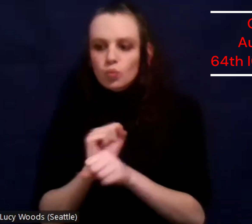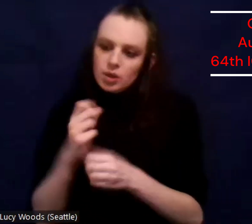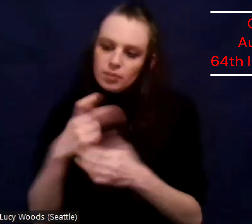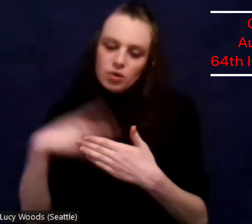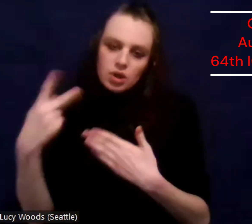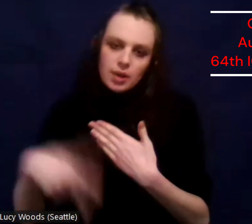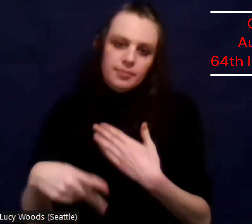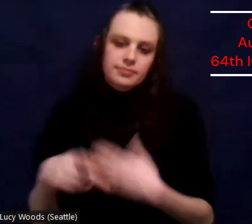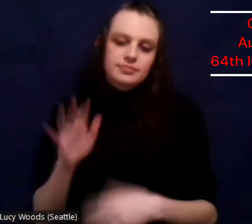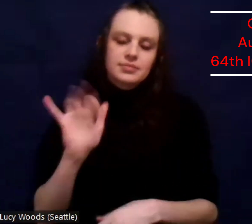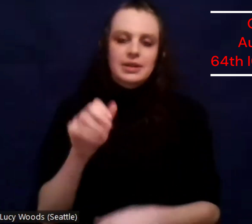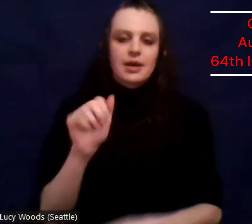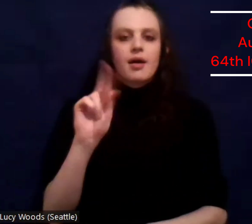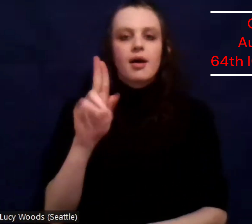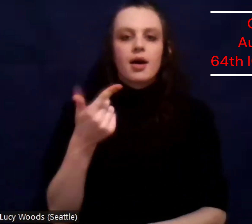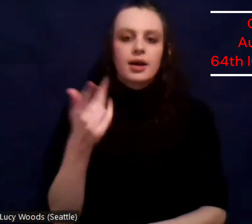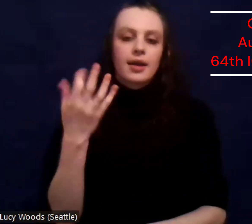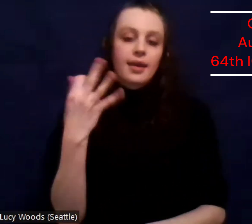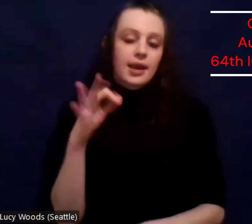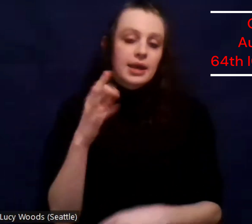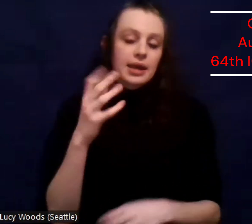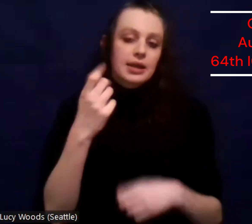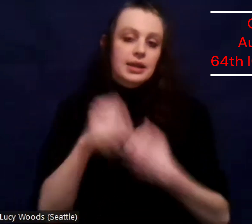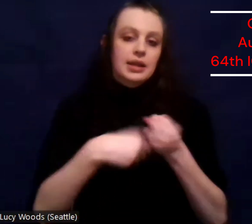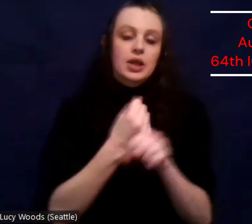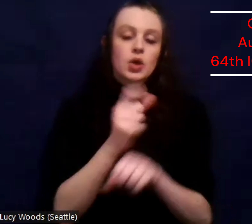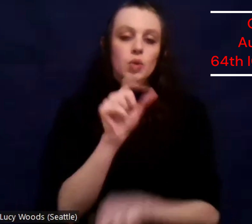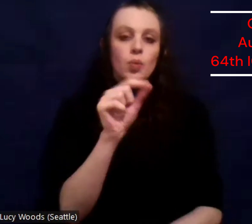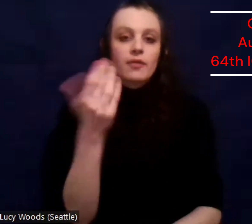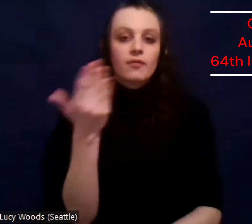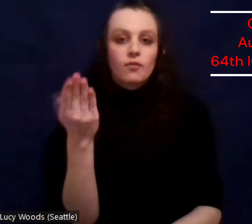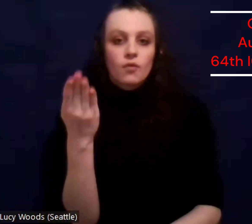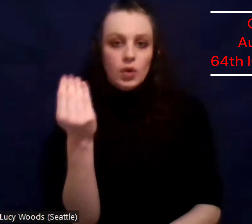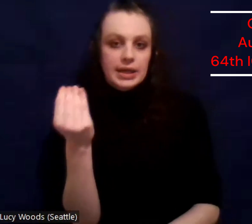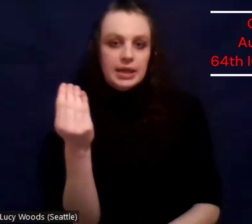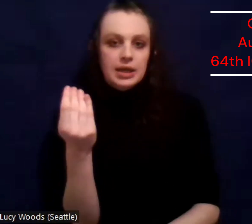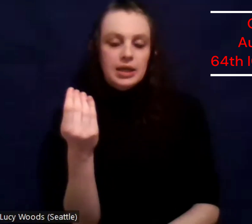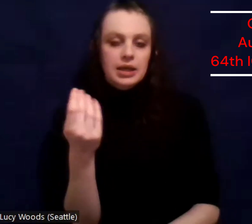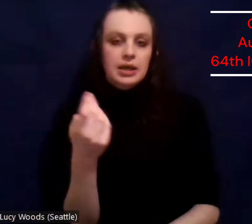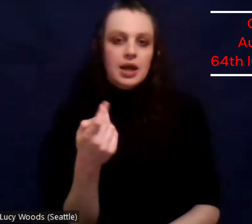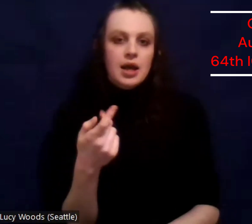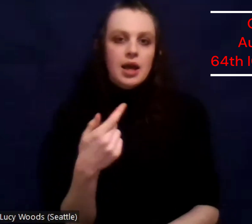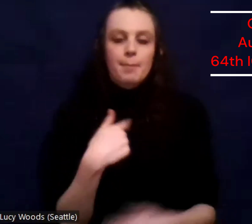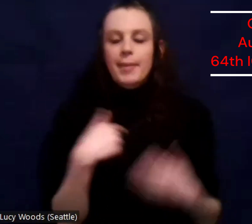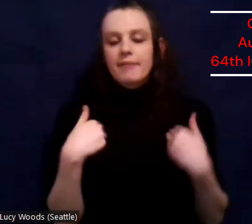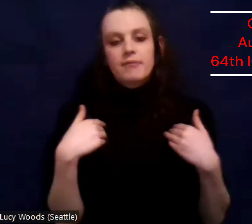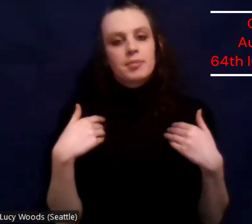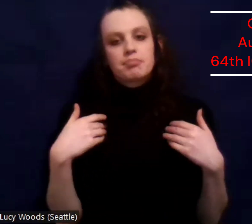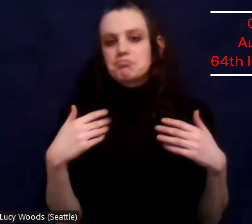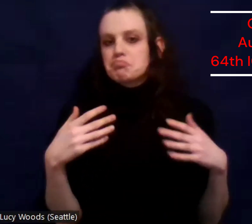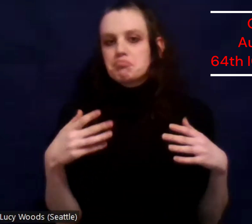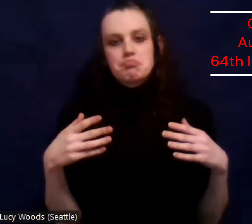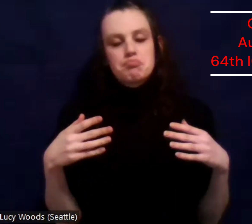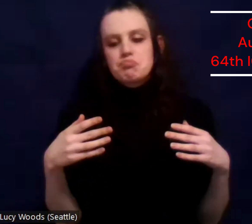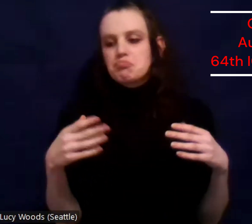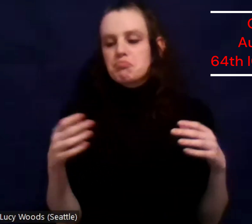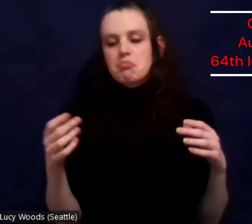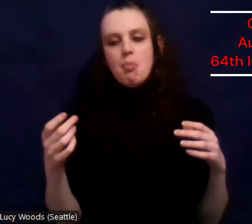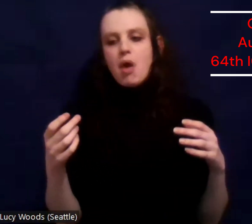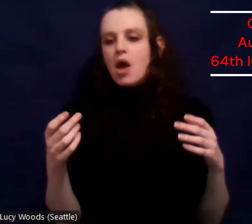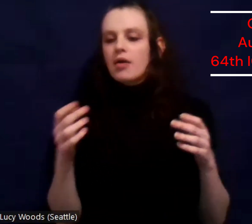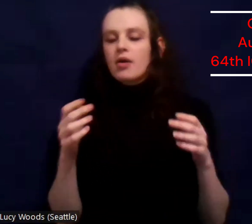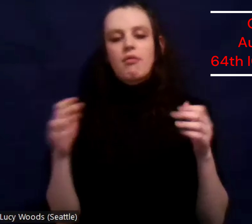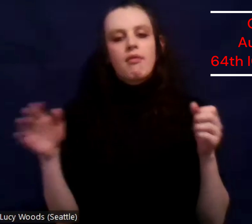of 2014. And I owe nothing but God's grace and this program to